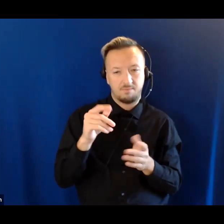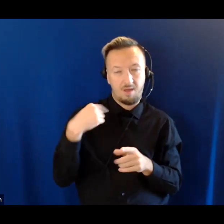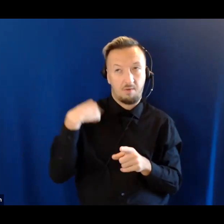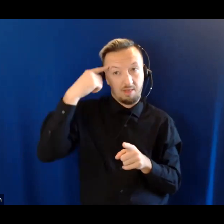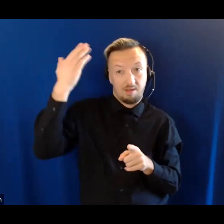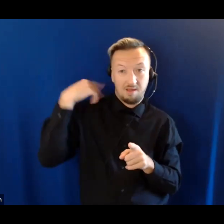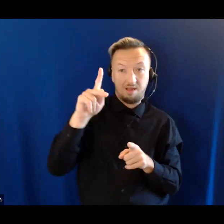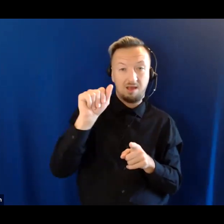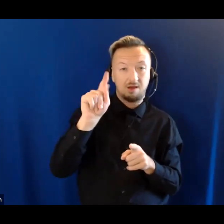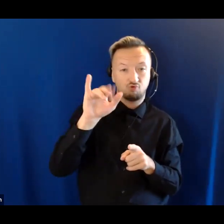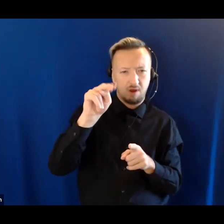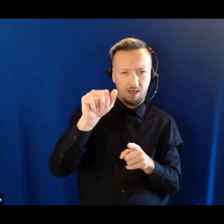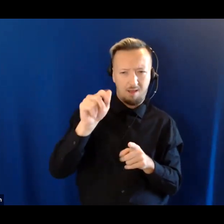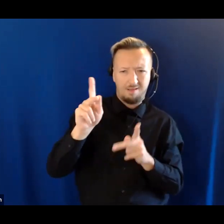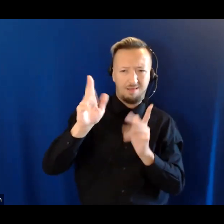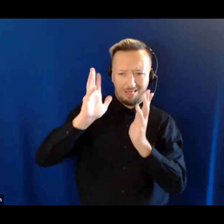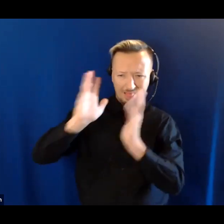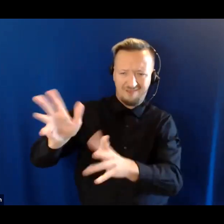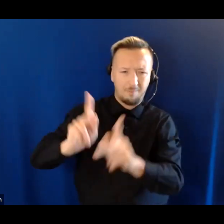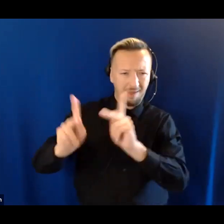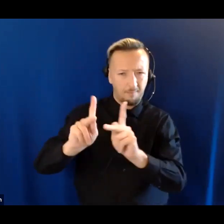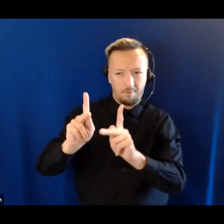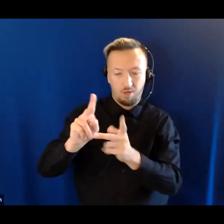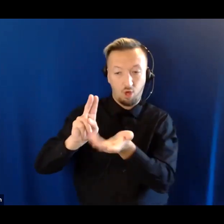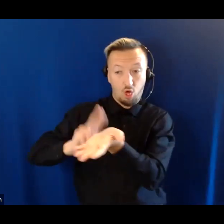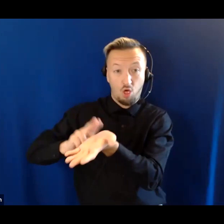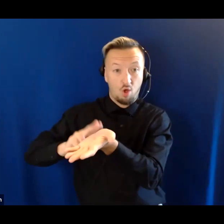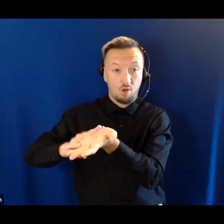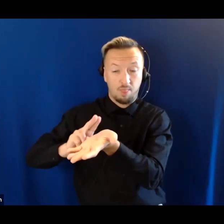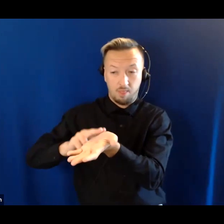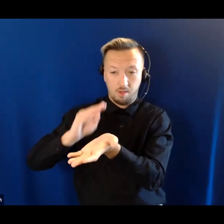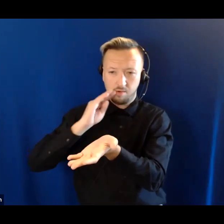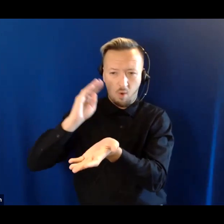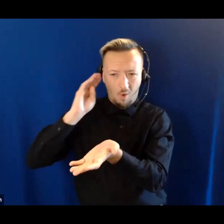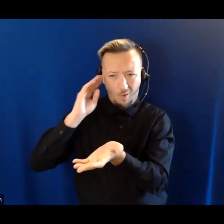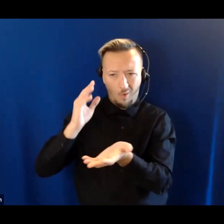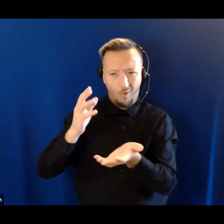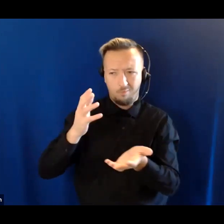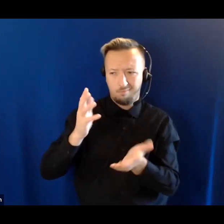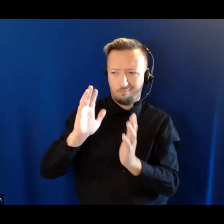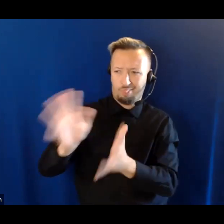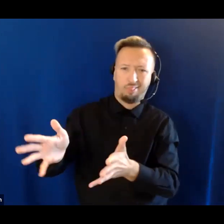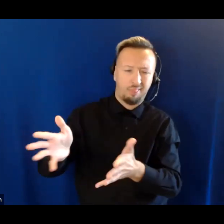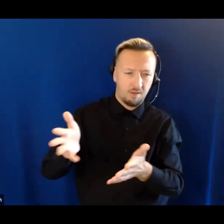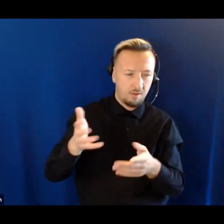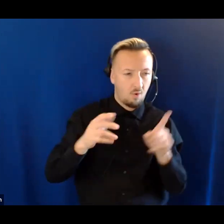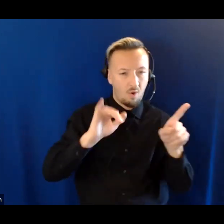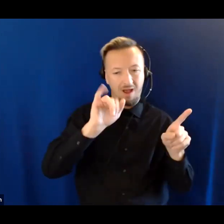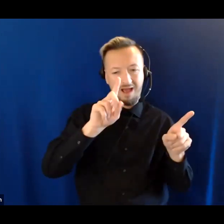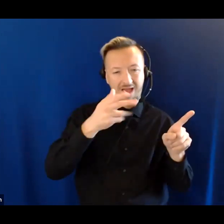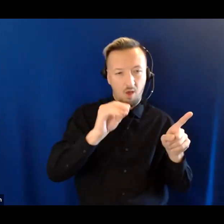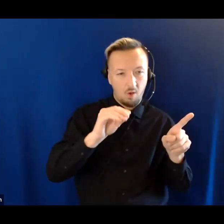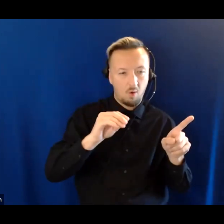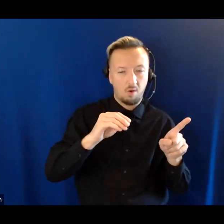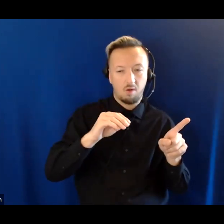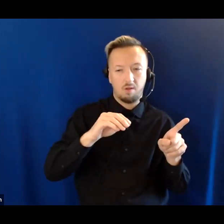were left in institutions. People disappeared in nursing facilities in Idaho and Colorado. Thinking about the fires in